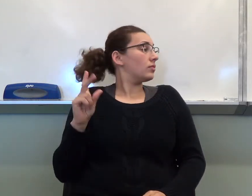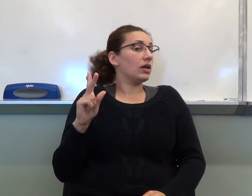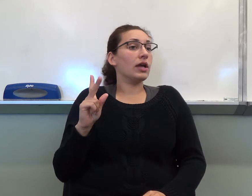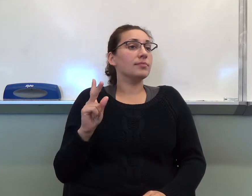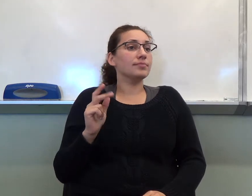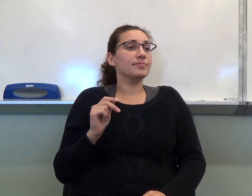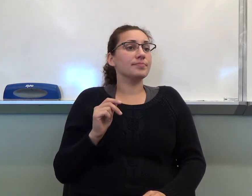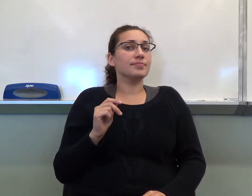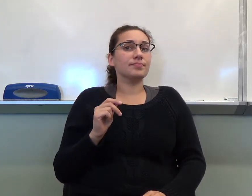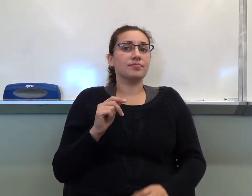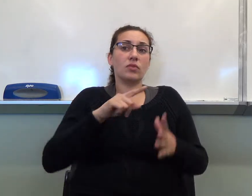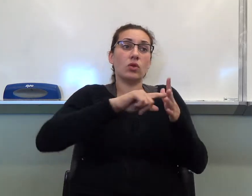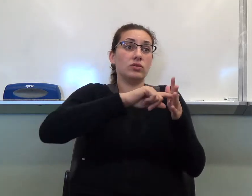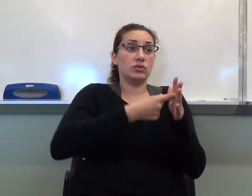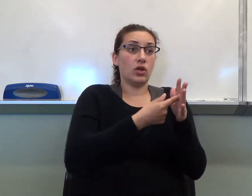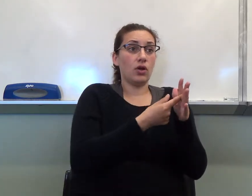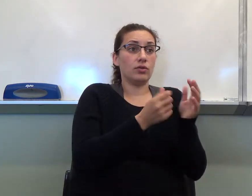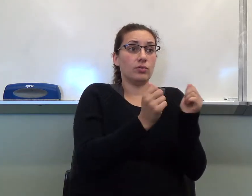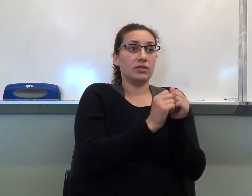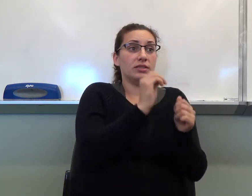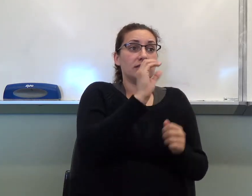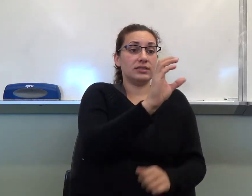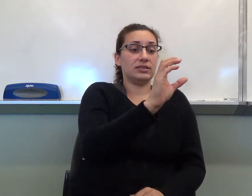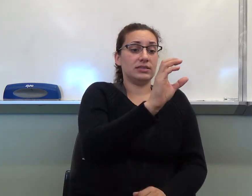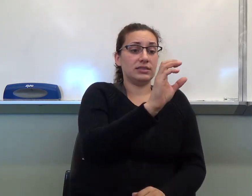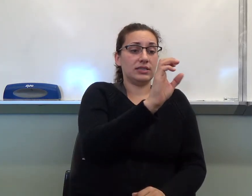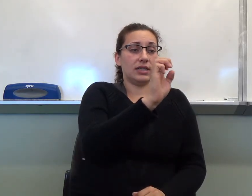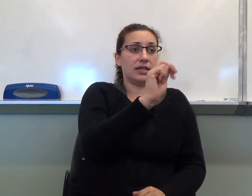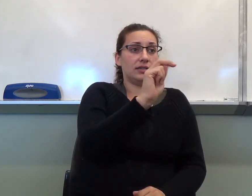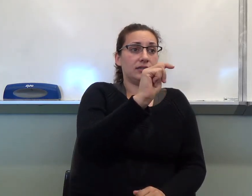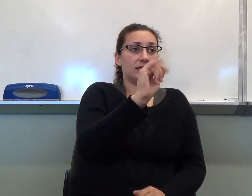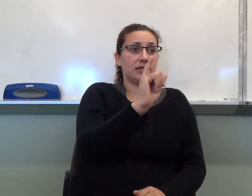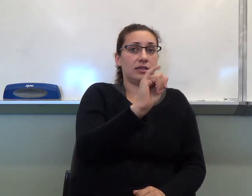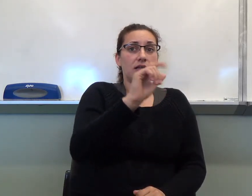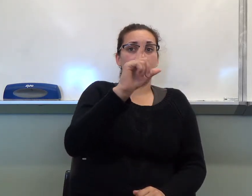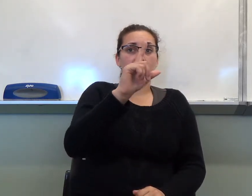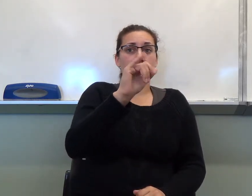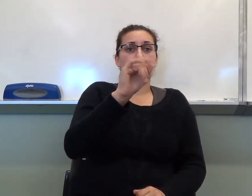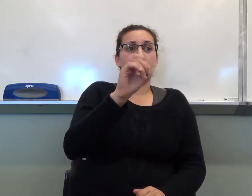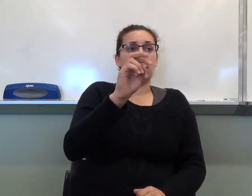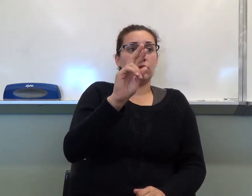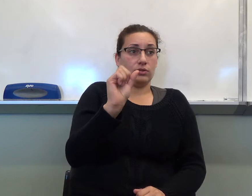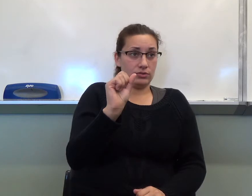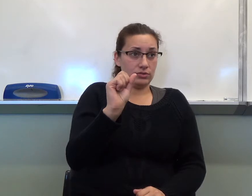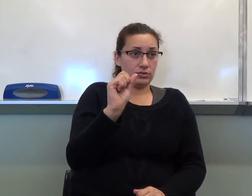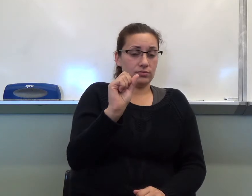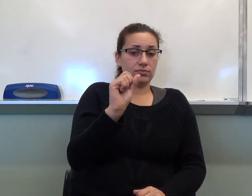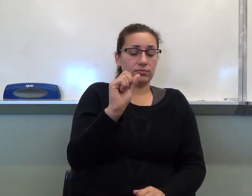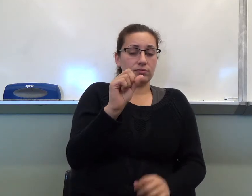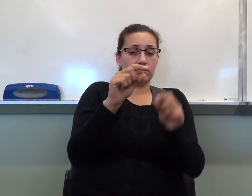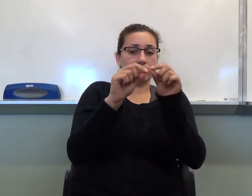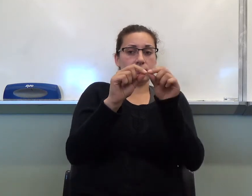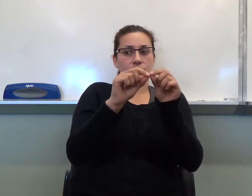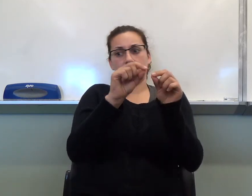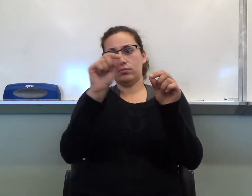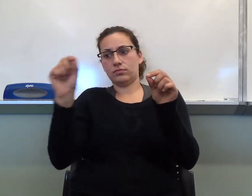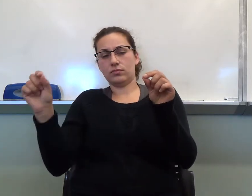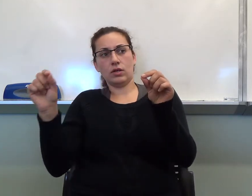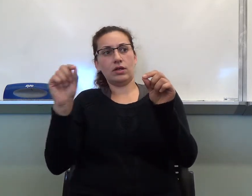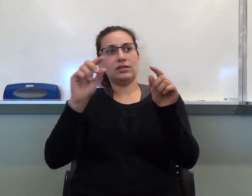right, you're starting out at centiliters. That's this thing right here. This is centiliters. And you want to go to milliliters. And that's this thing right over